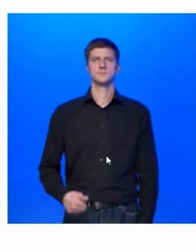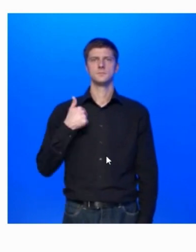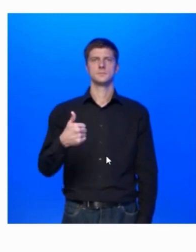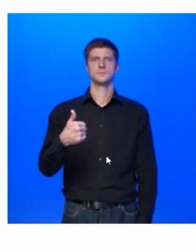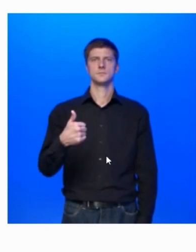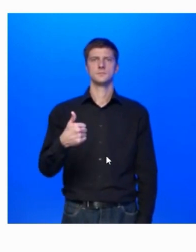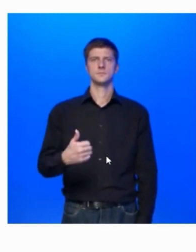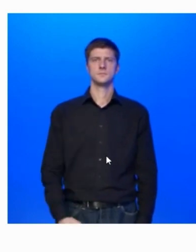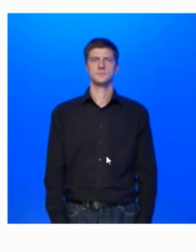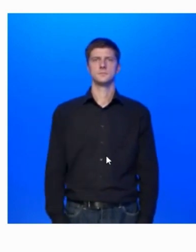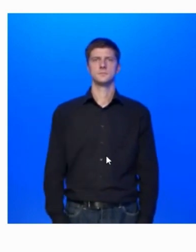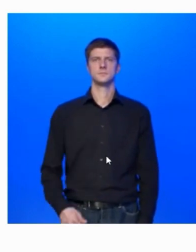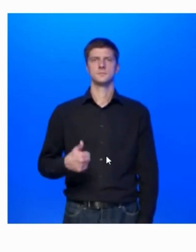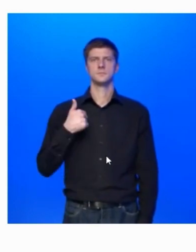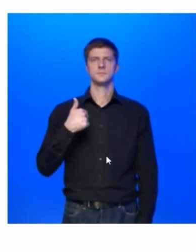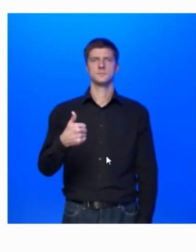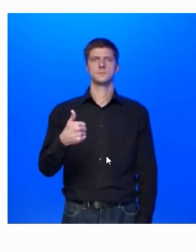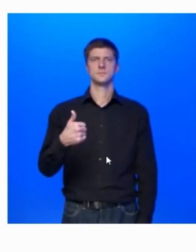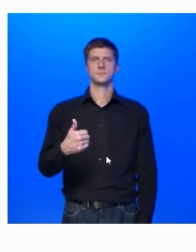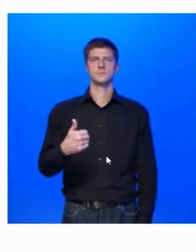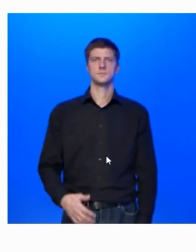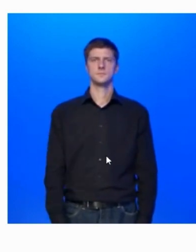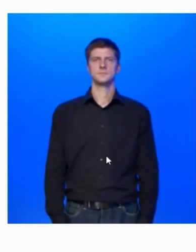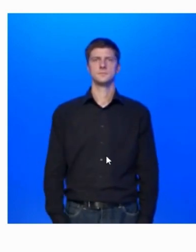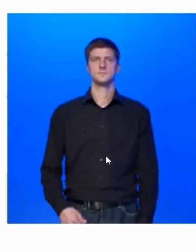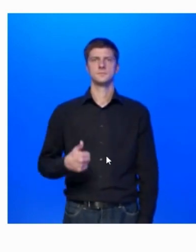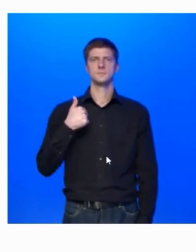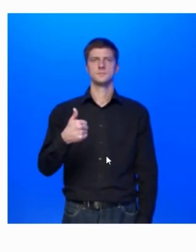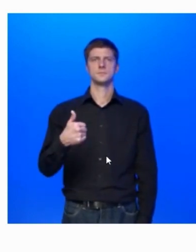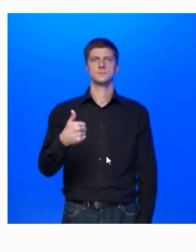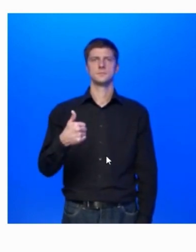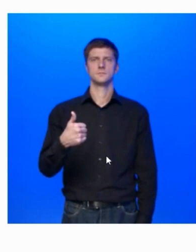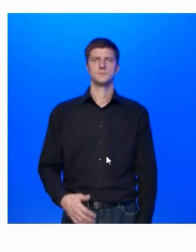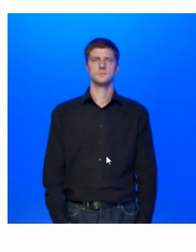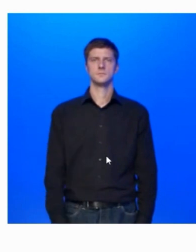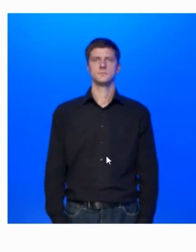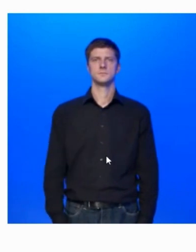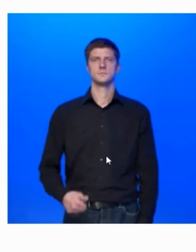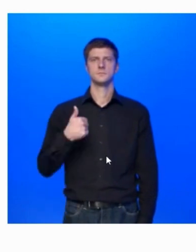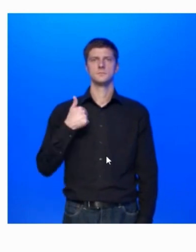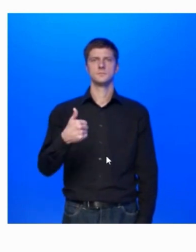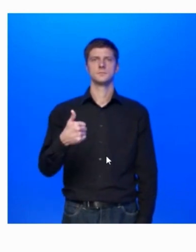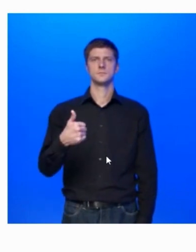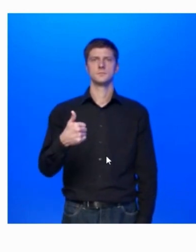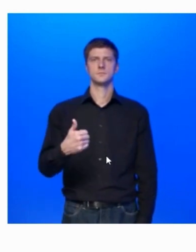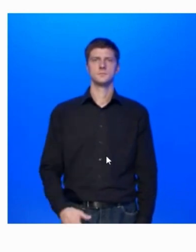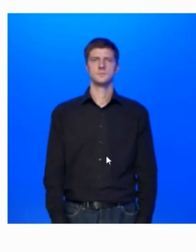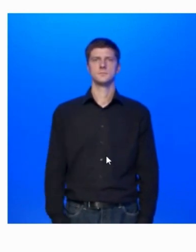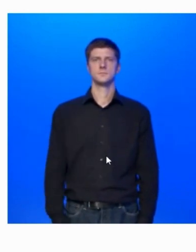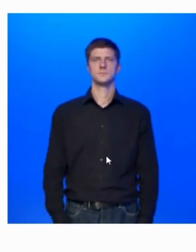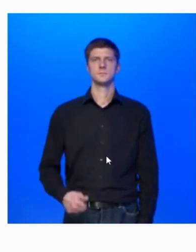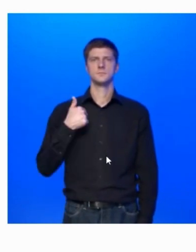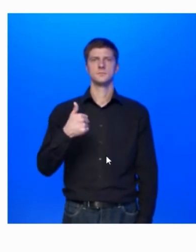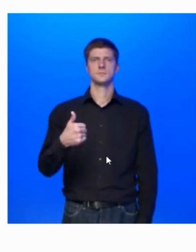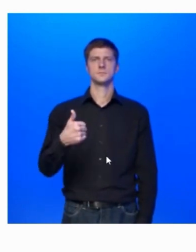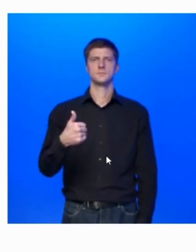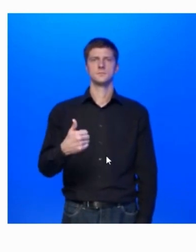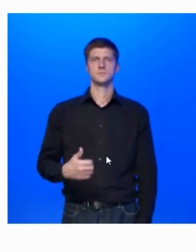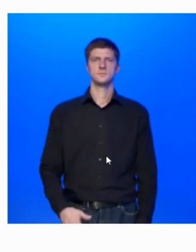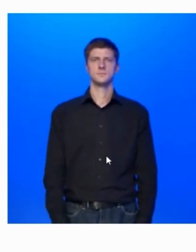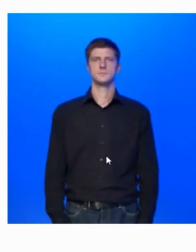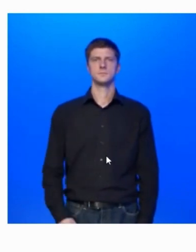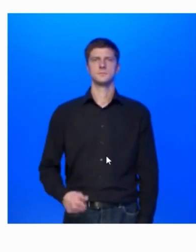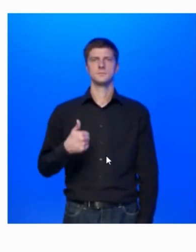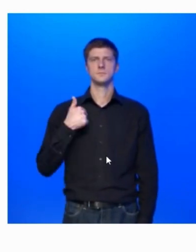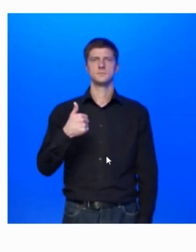left, the palm orientation is left, and the hand is near the shoulders. Then slightly move it away from the